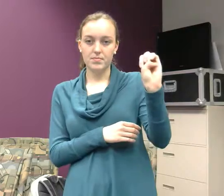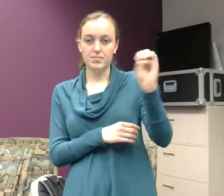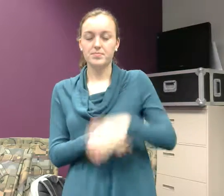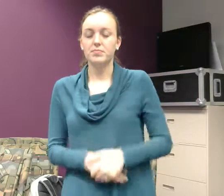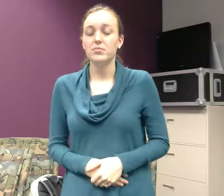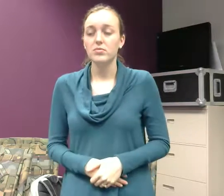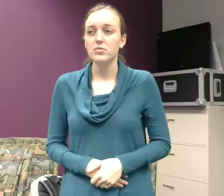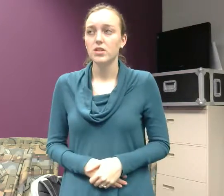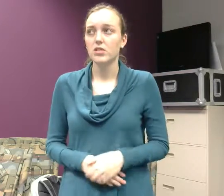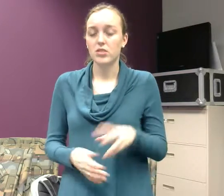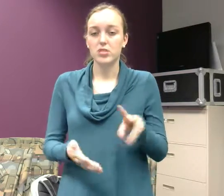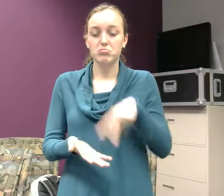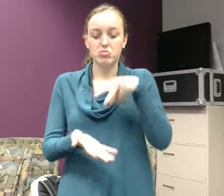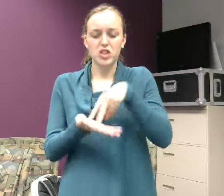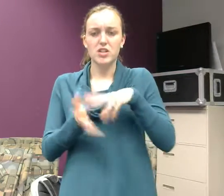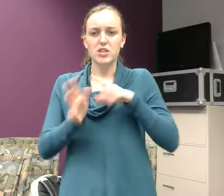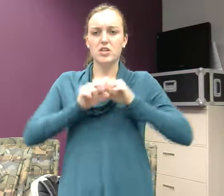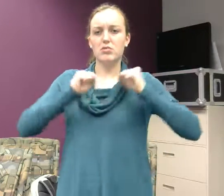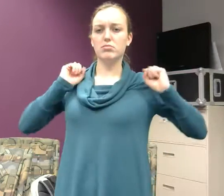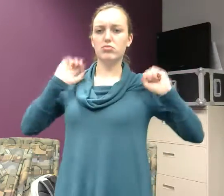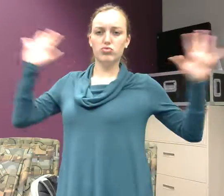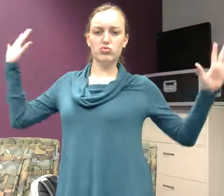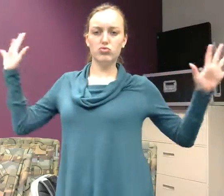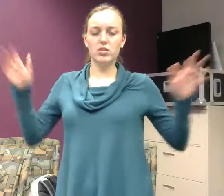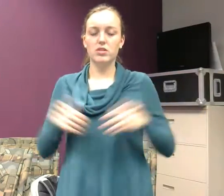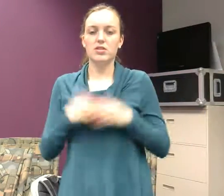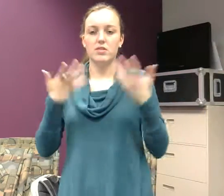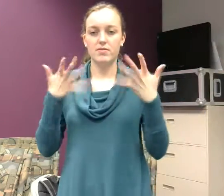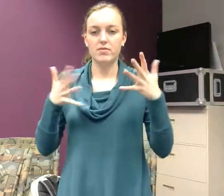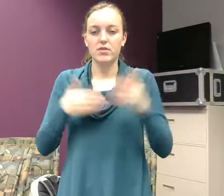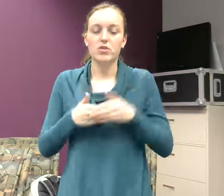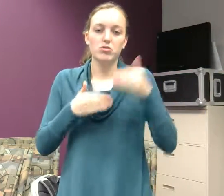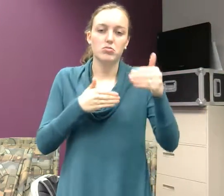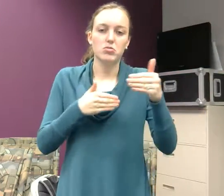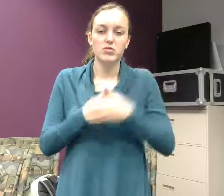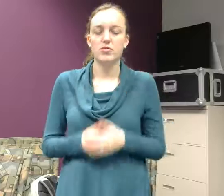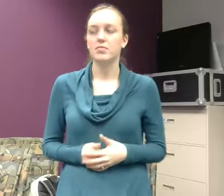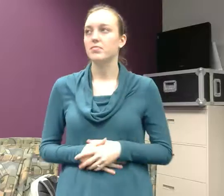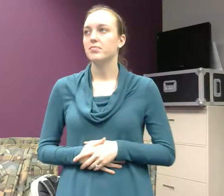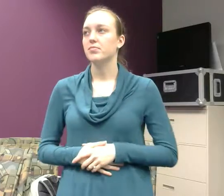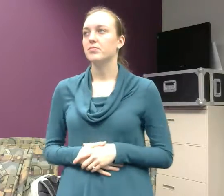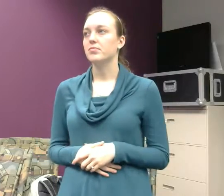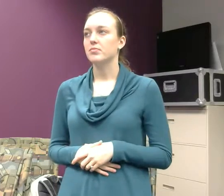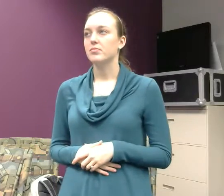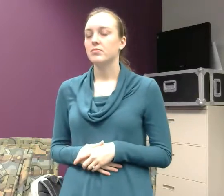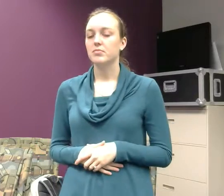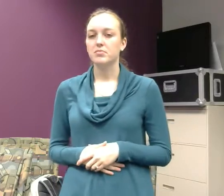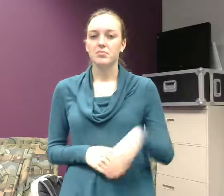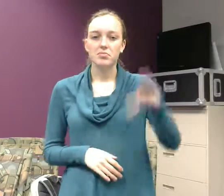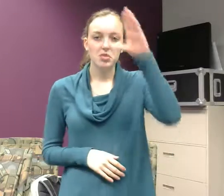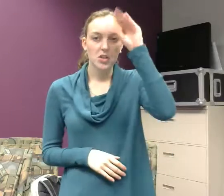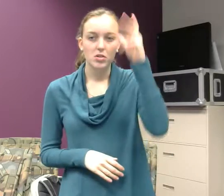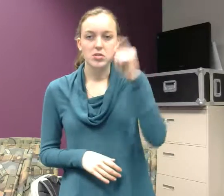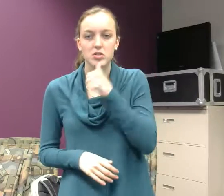up and stretch for a minute, and then we'll carry on. Boys and girls, in science today, we're going to talk about the digestive